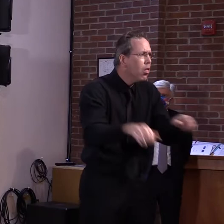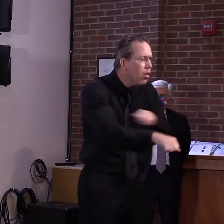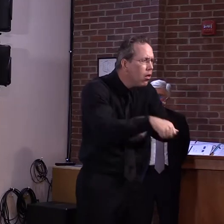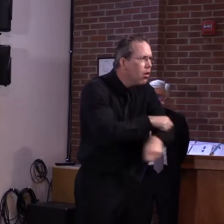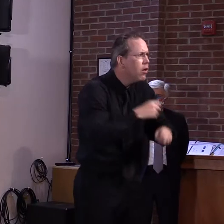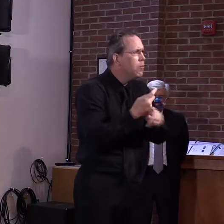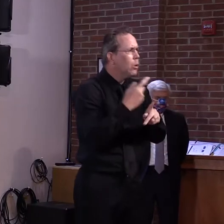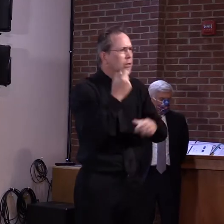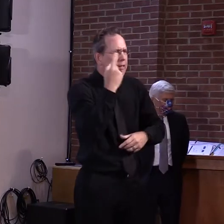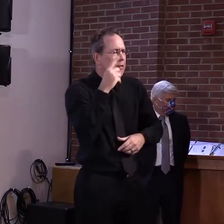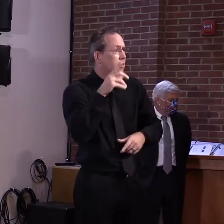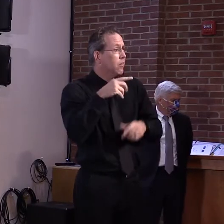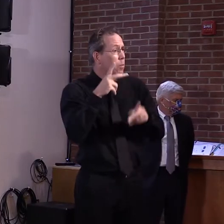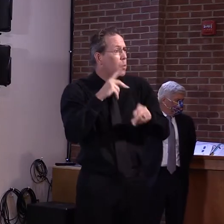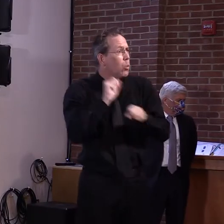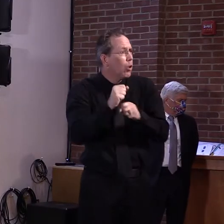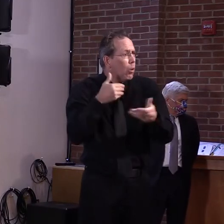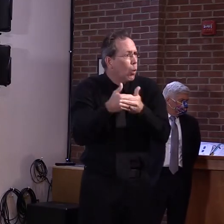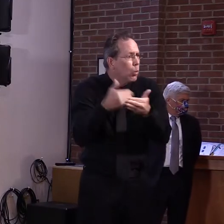are. So,